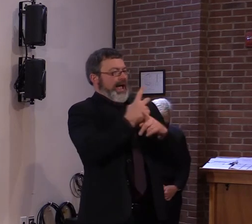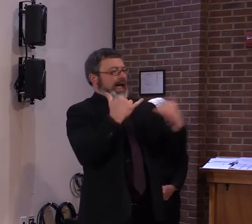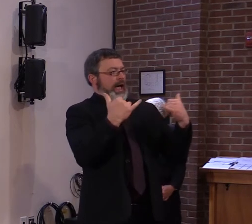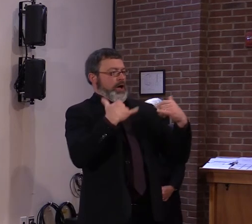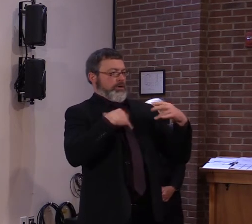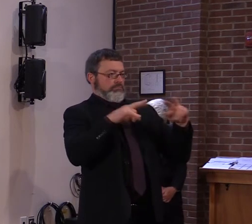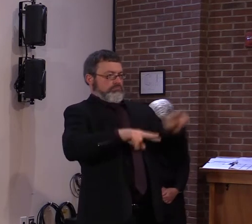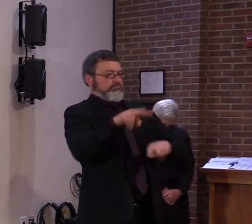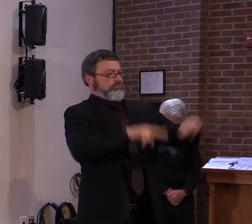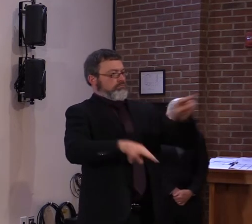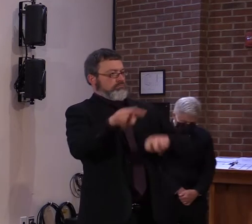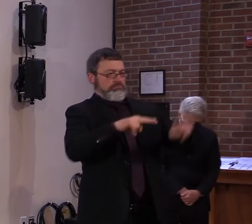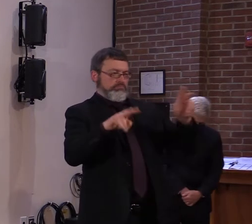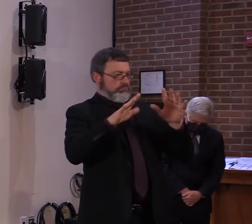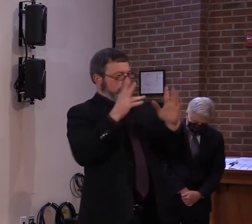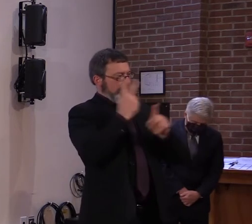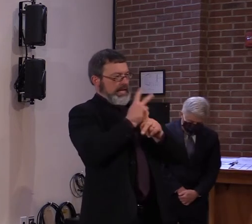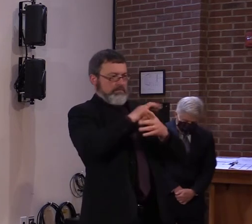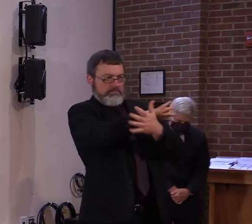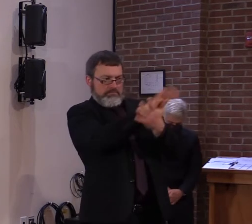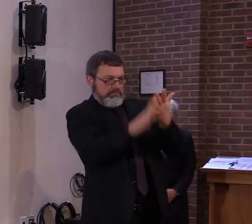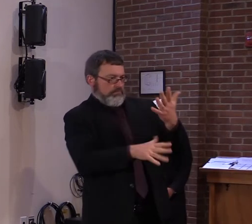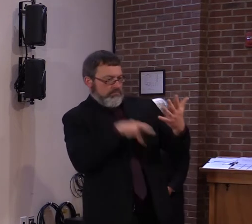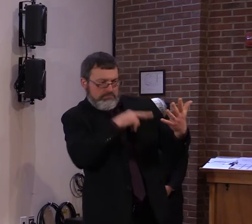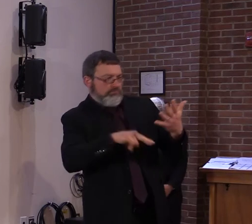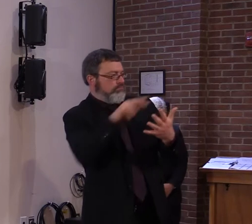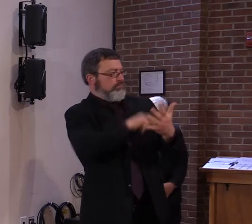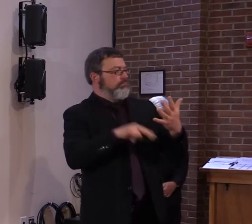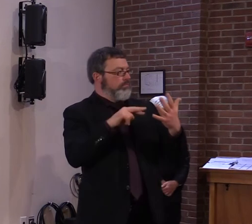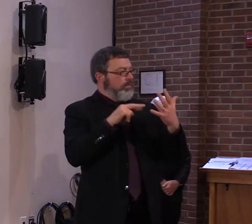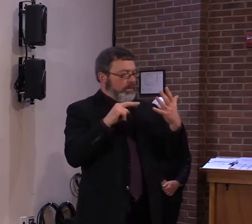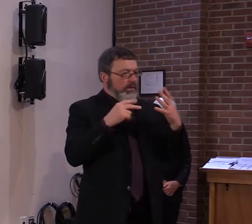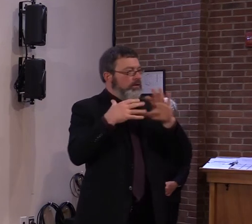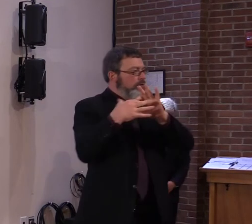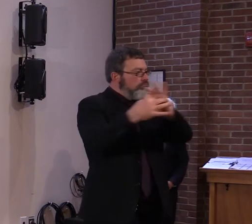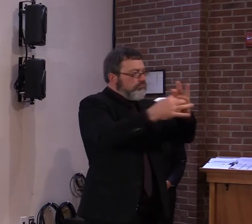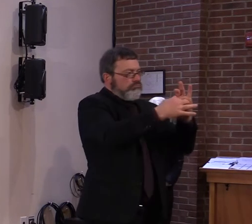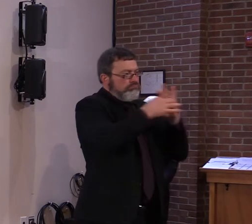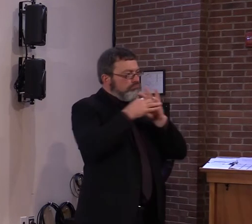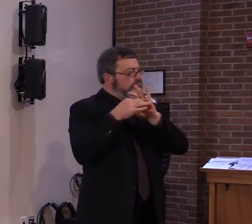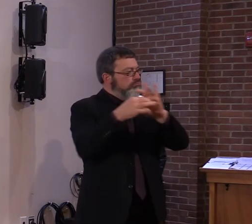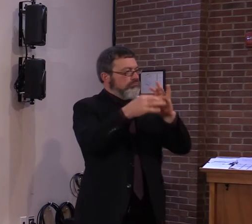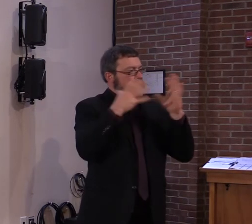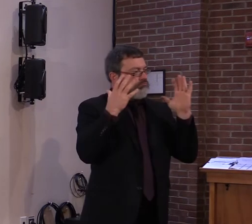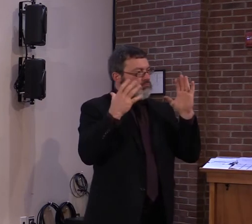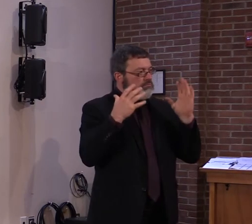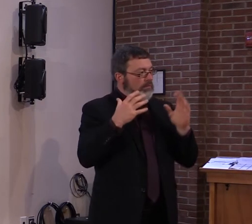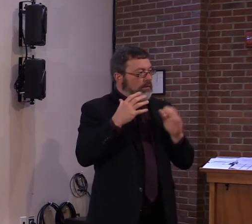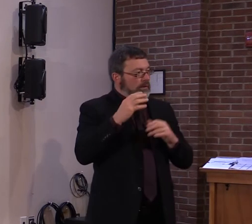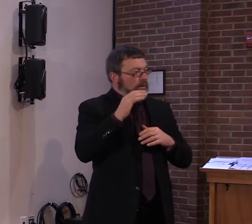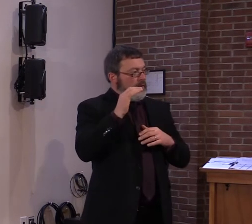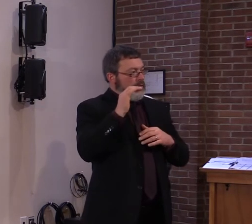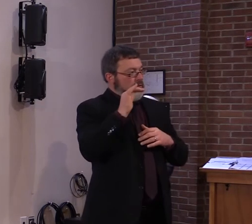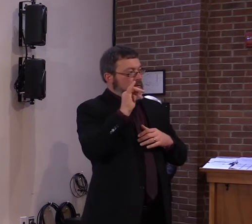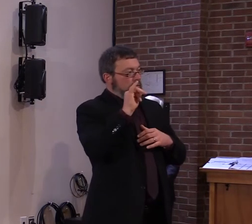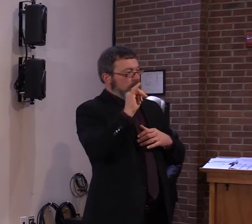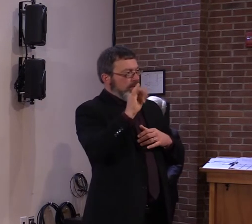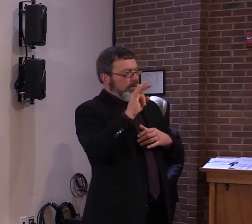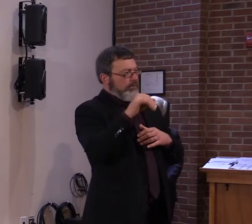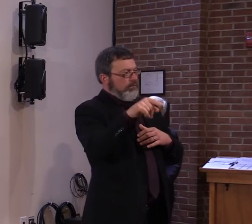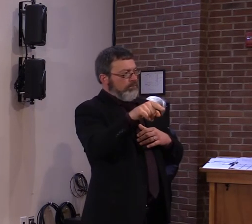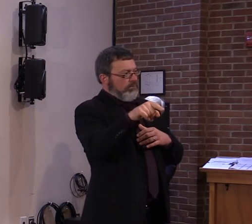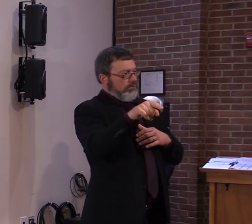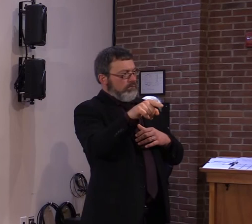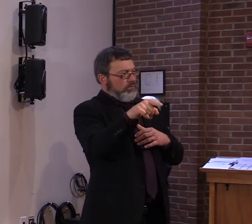consulting with the health department, and we've been doing that right along. If they want assistance, they want some reaction or